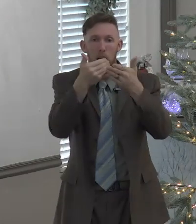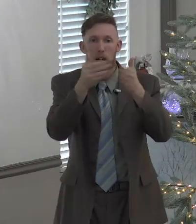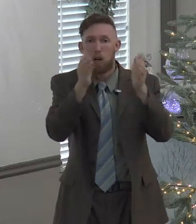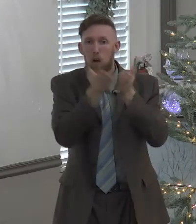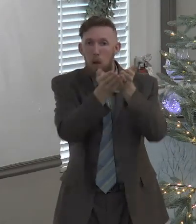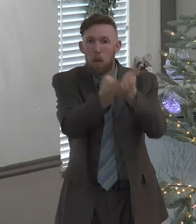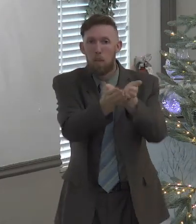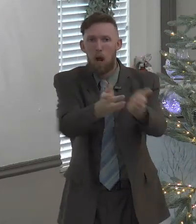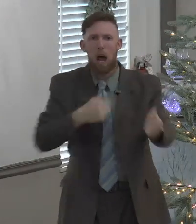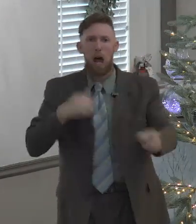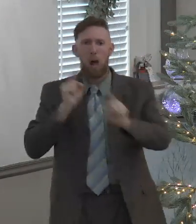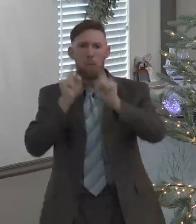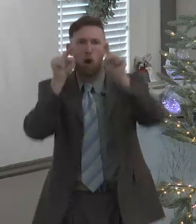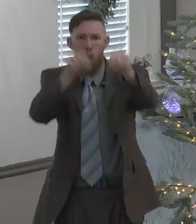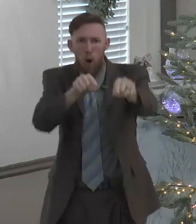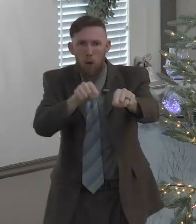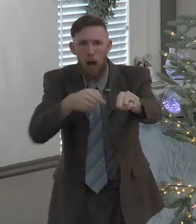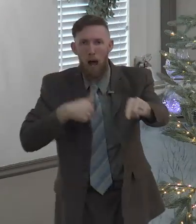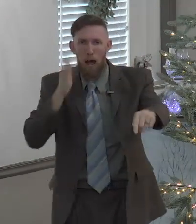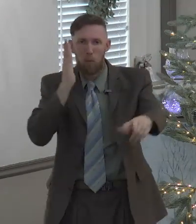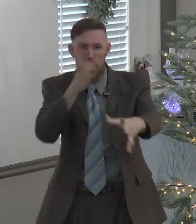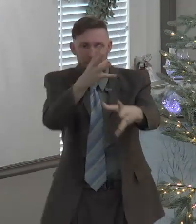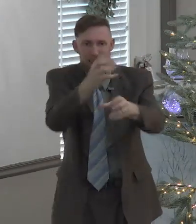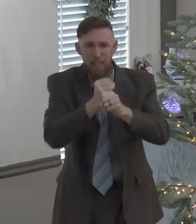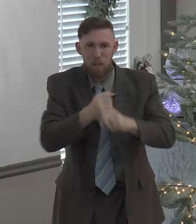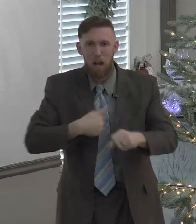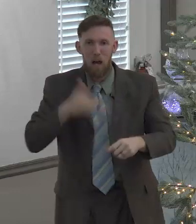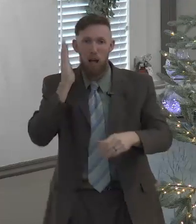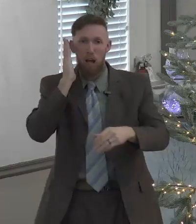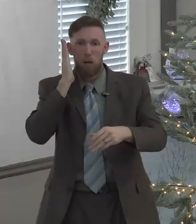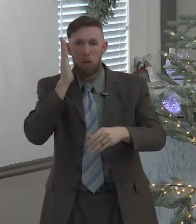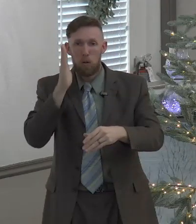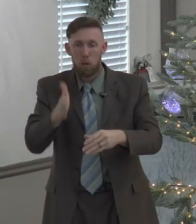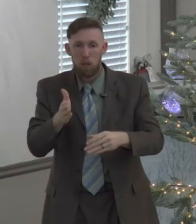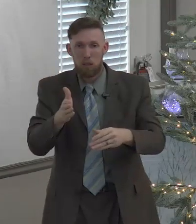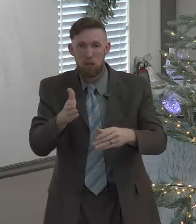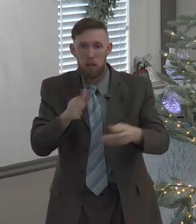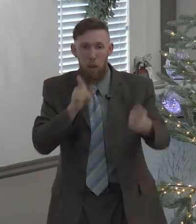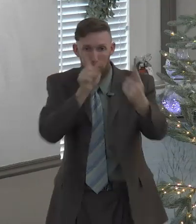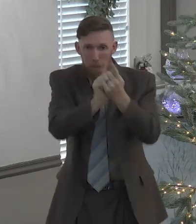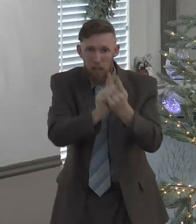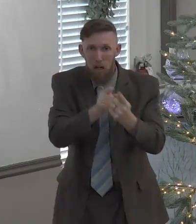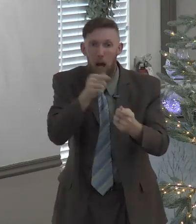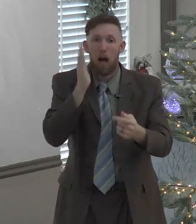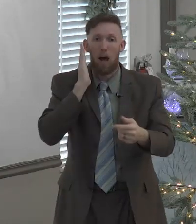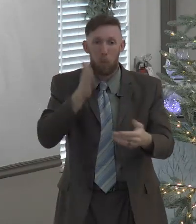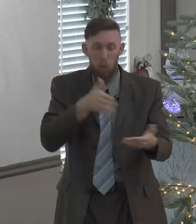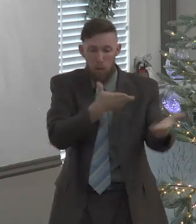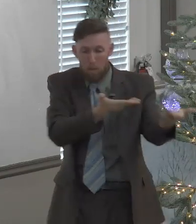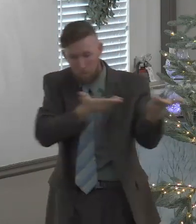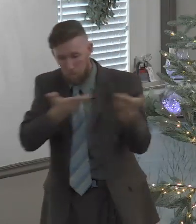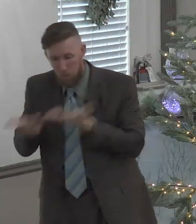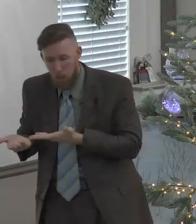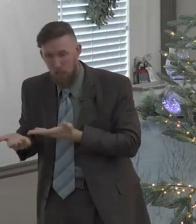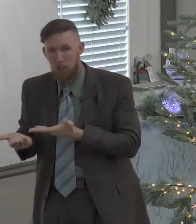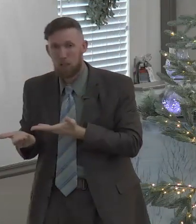A multitude of people have met the boat. Jesus is over here. I'm going there. I'm going to get Jesus. Hold